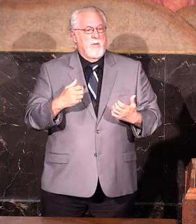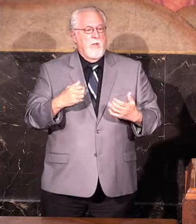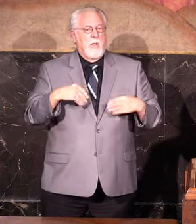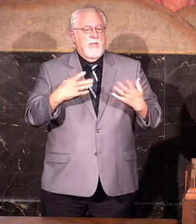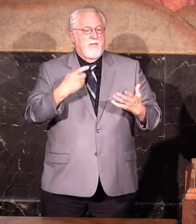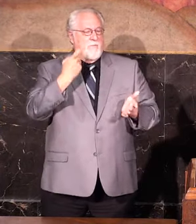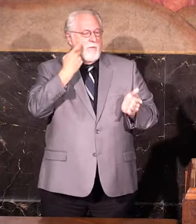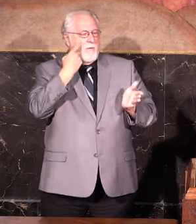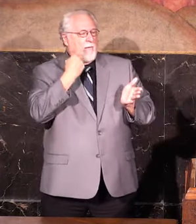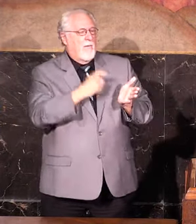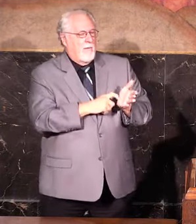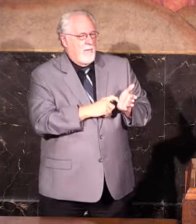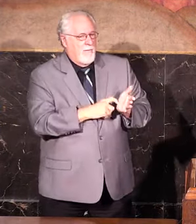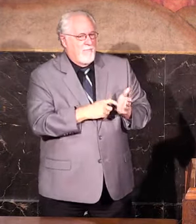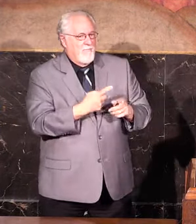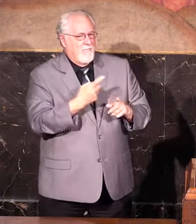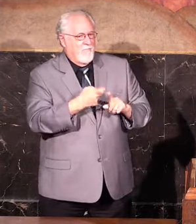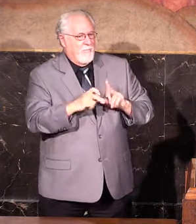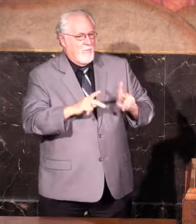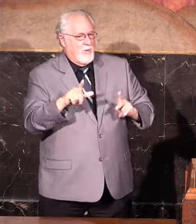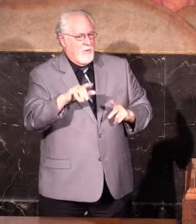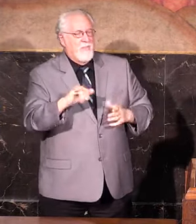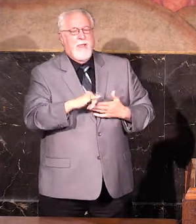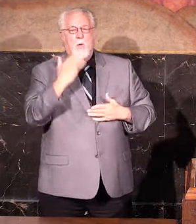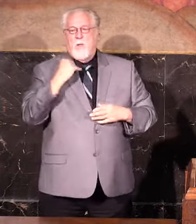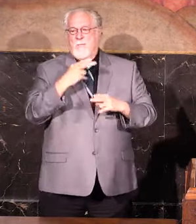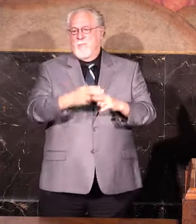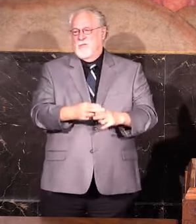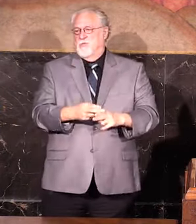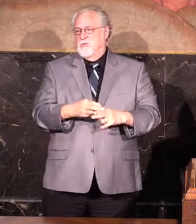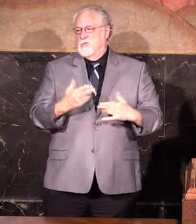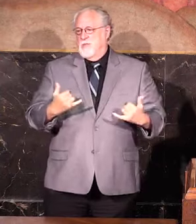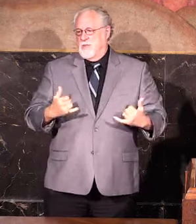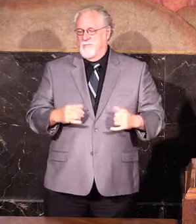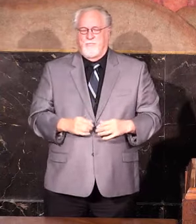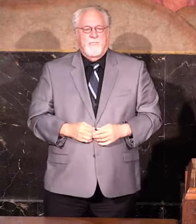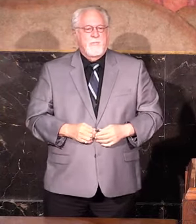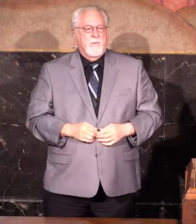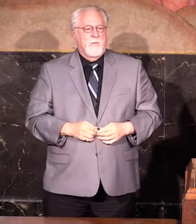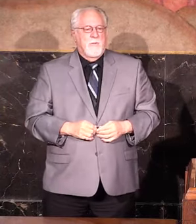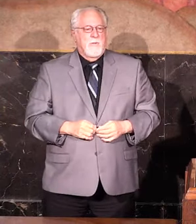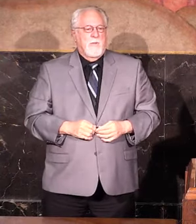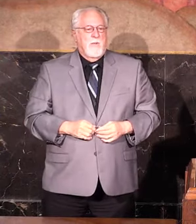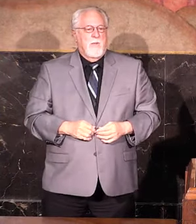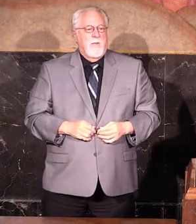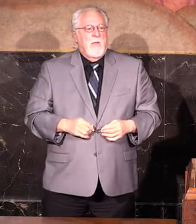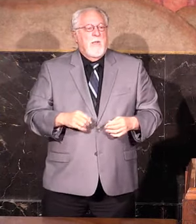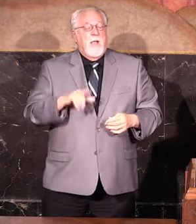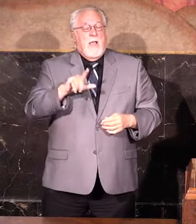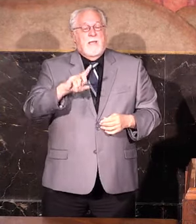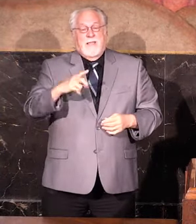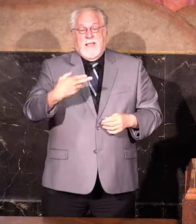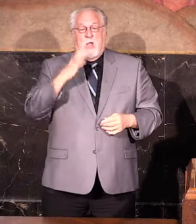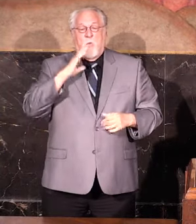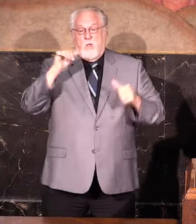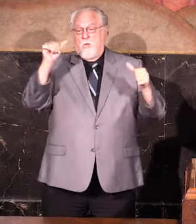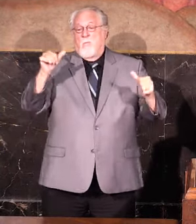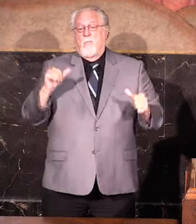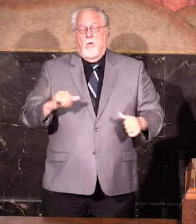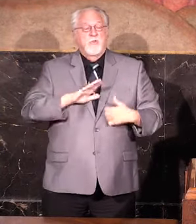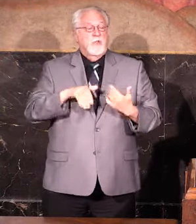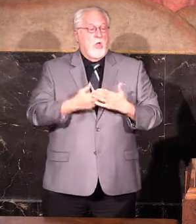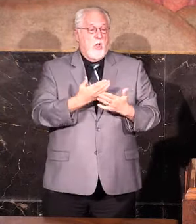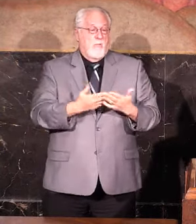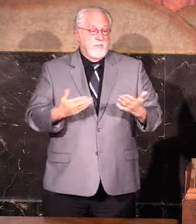peek to the people of Louisiana. That's why we talked about it today. The LDH will post all